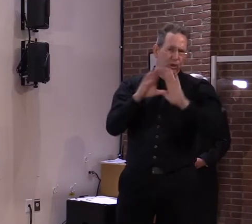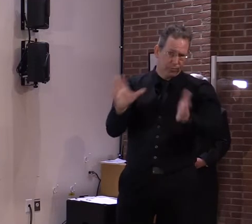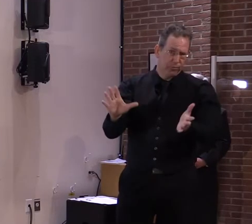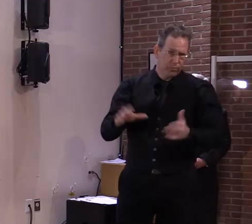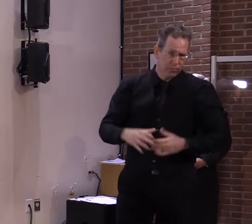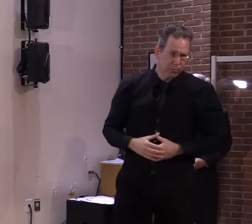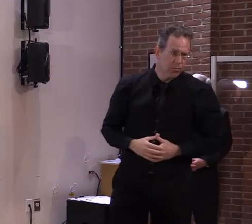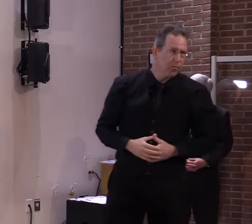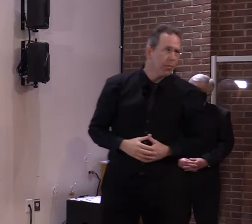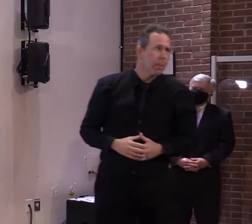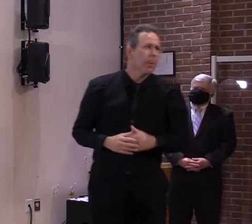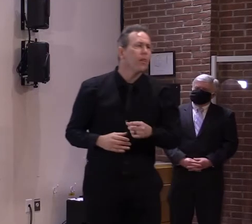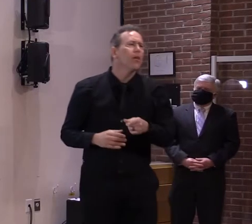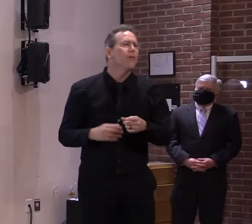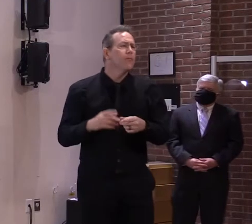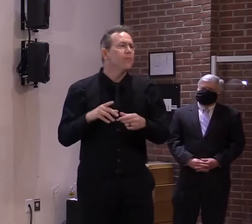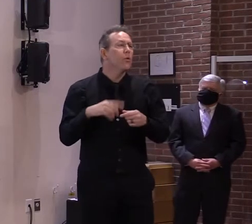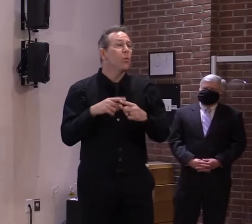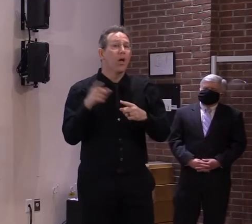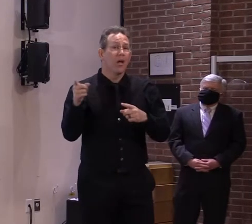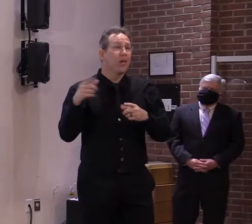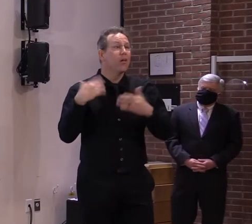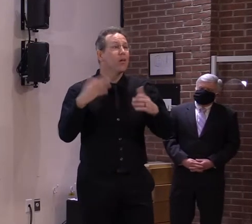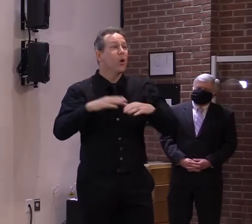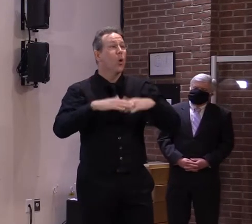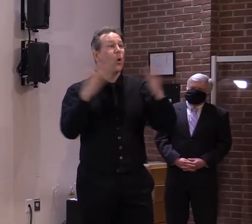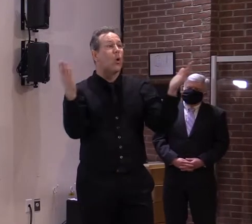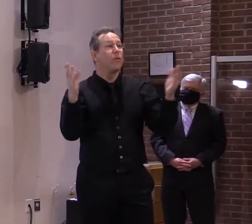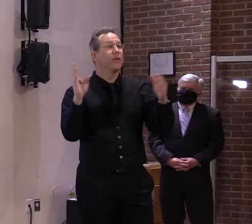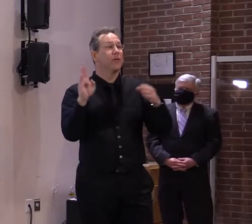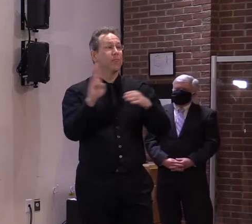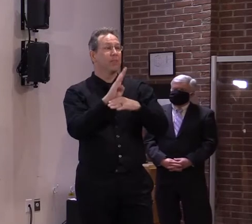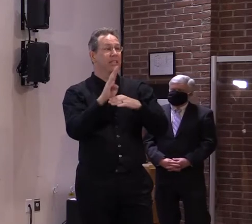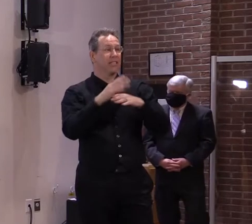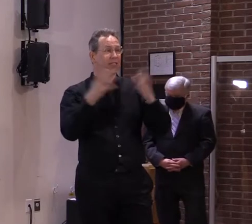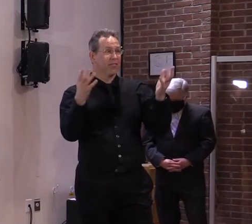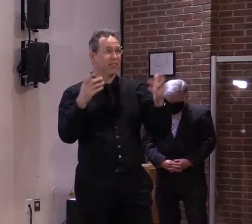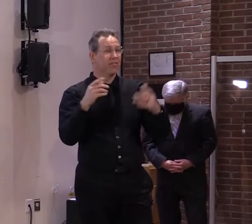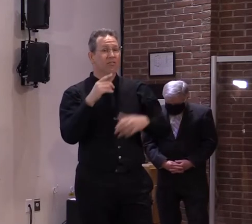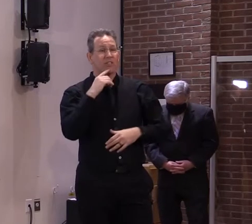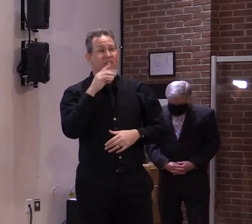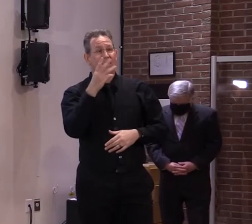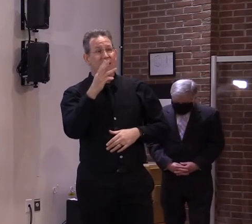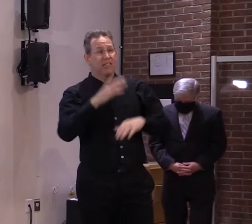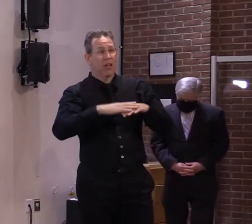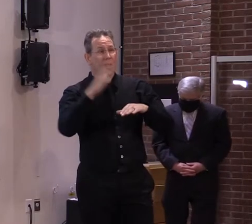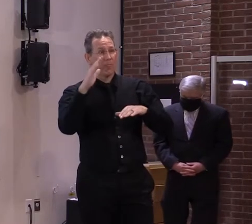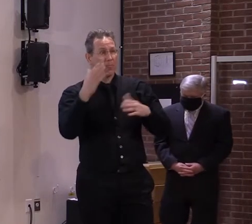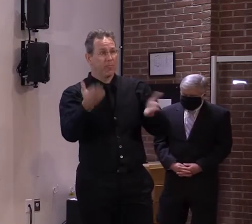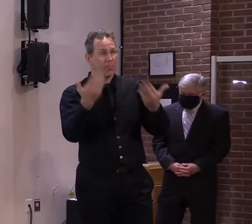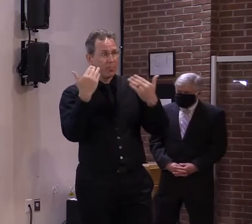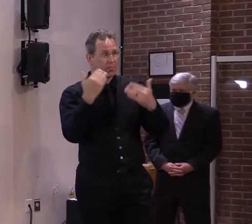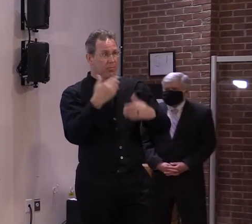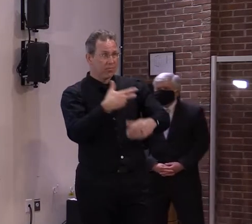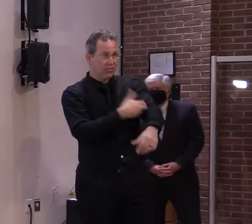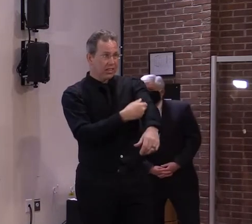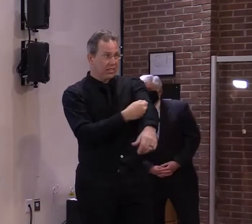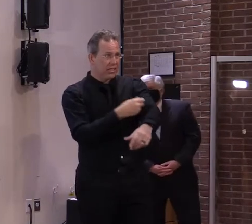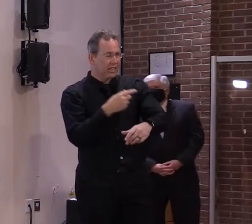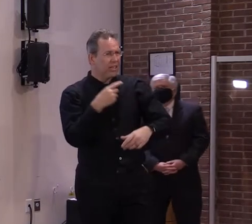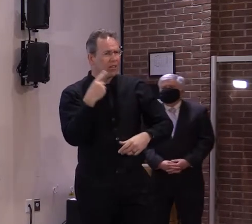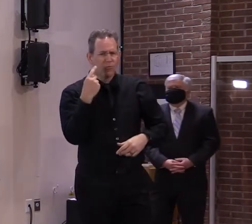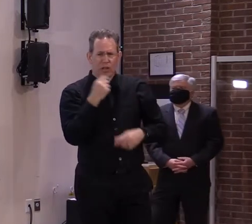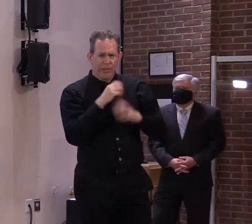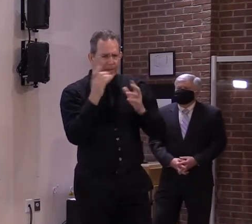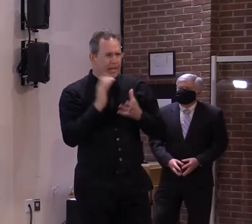once we open up vaccine eligibility to all Vermonters 16 and older and they've had a chance to get their shot? Effectively, I'm trying to look at what